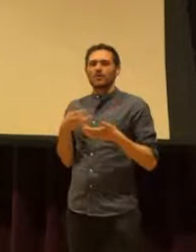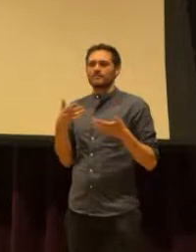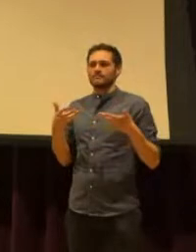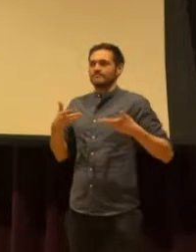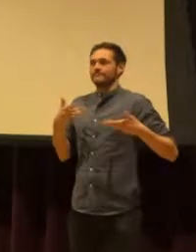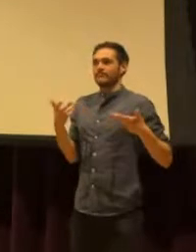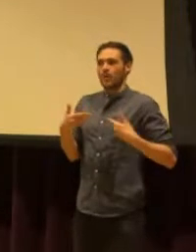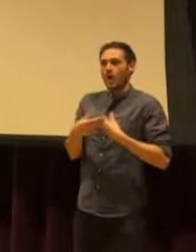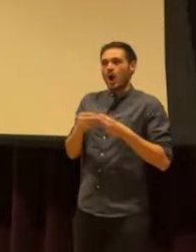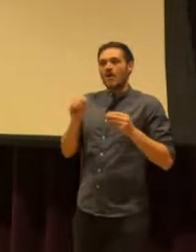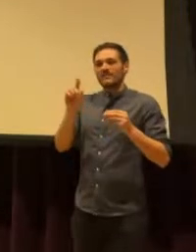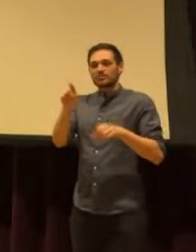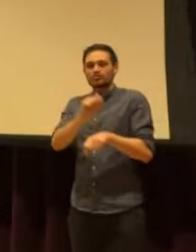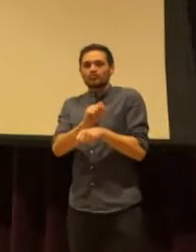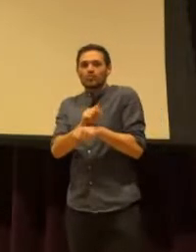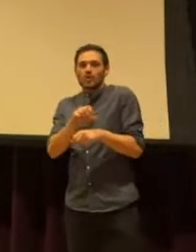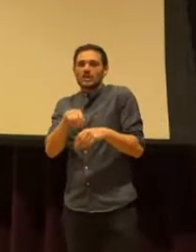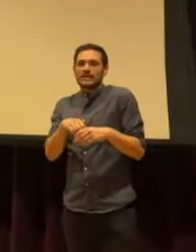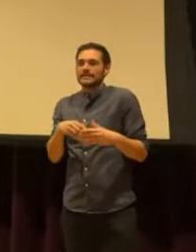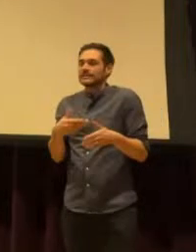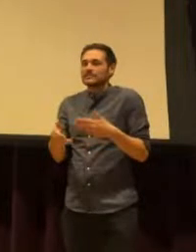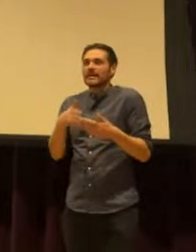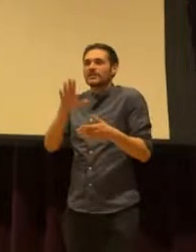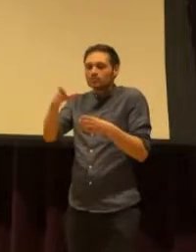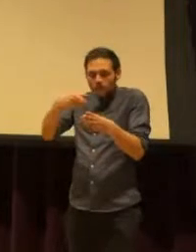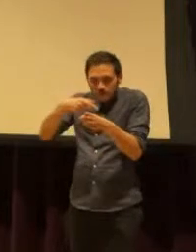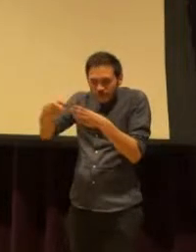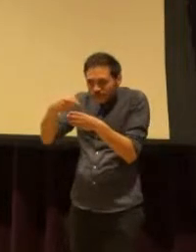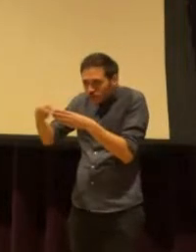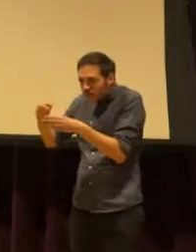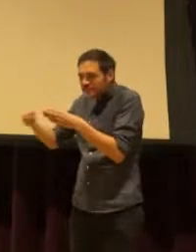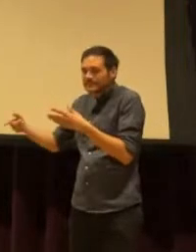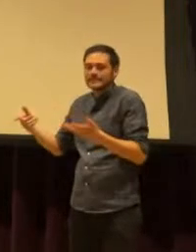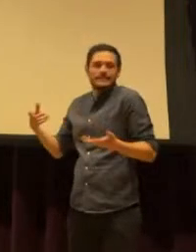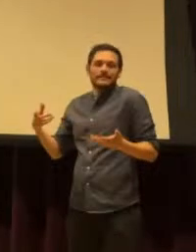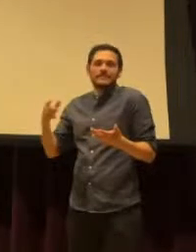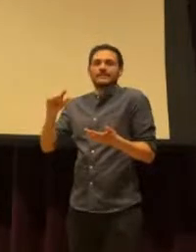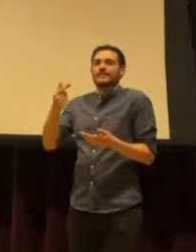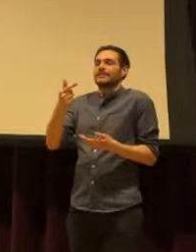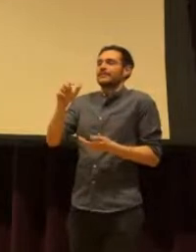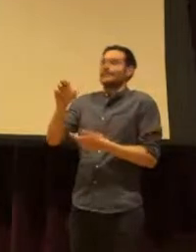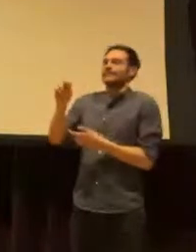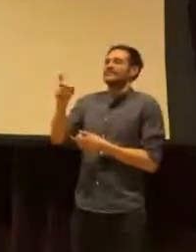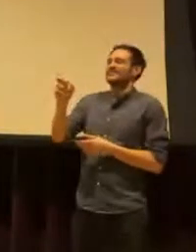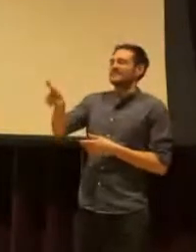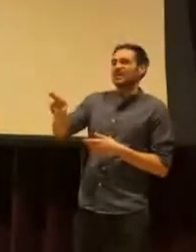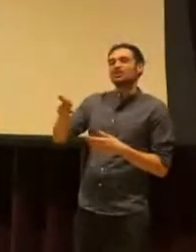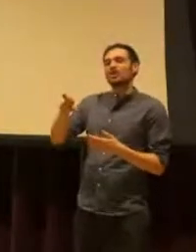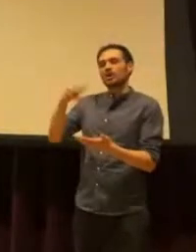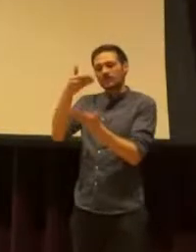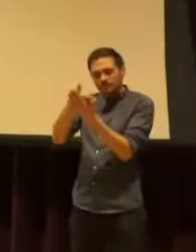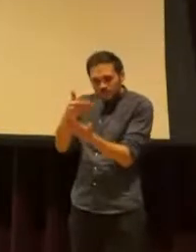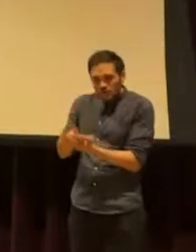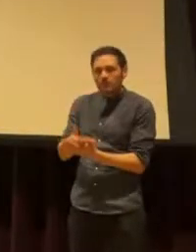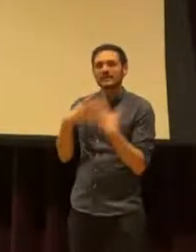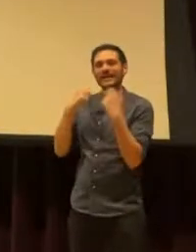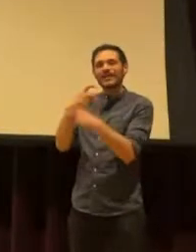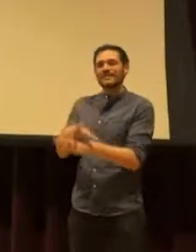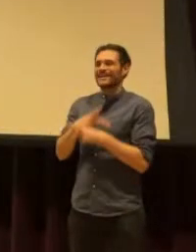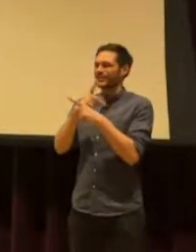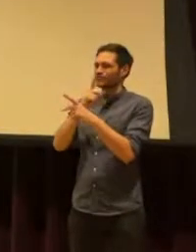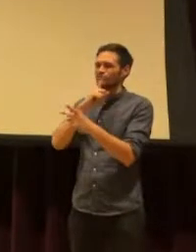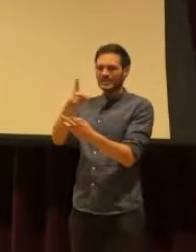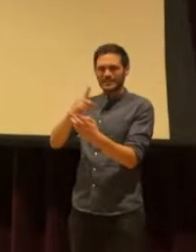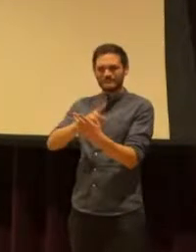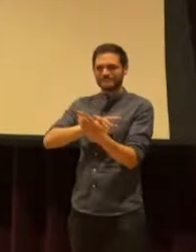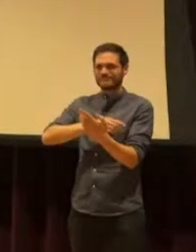office you're in, what specialty you're in. Gender affirming healthcare is across all healthcares.